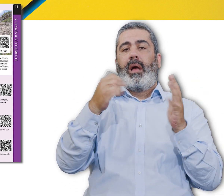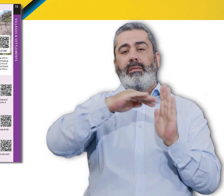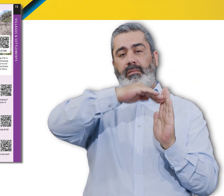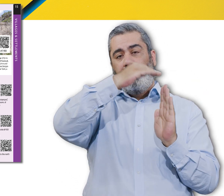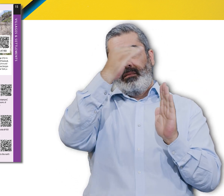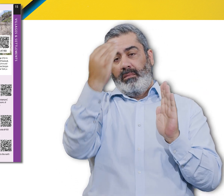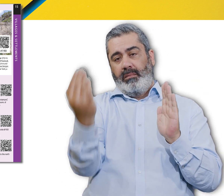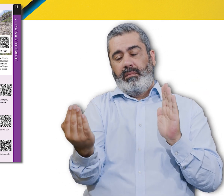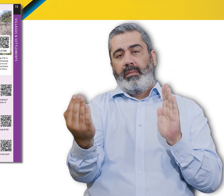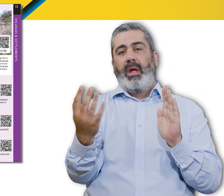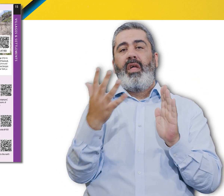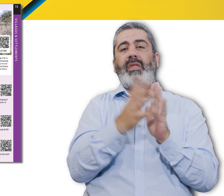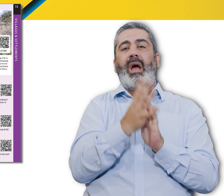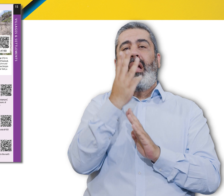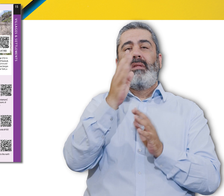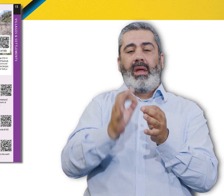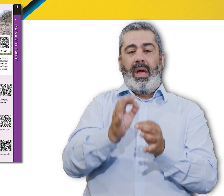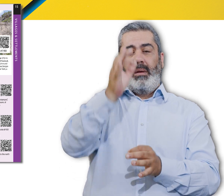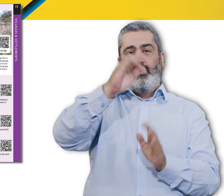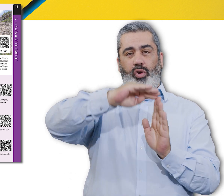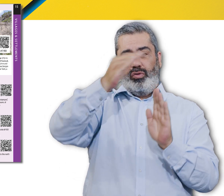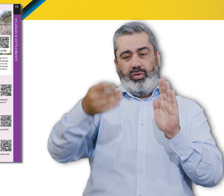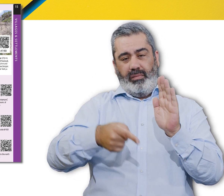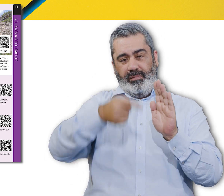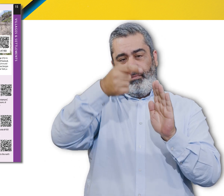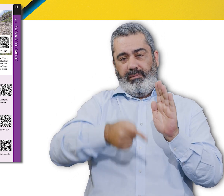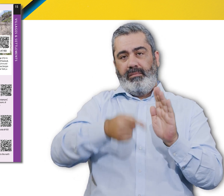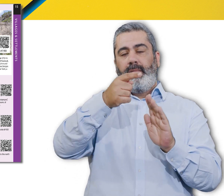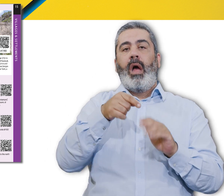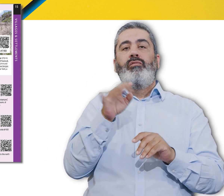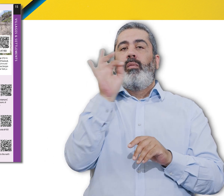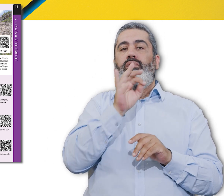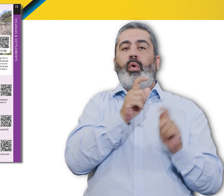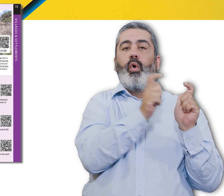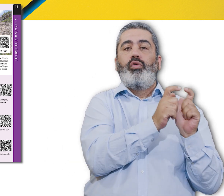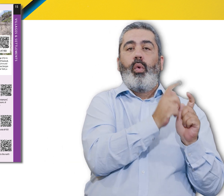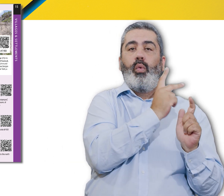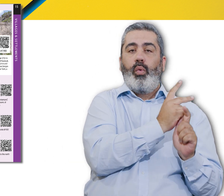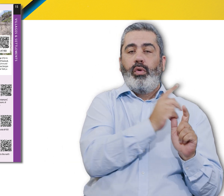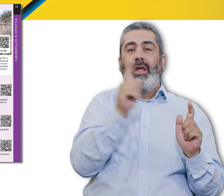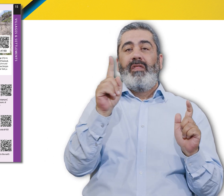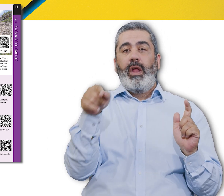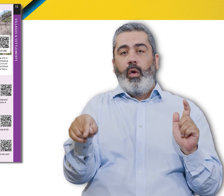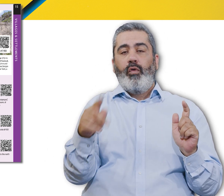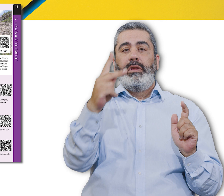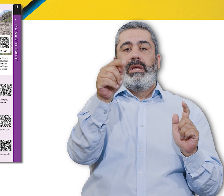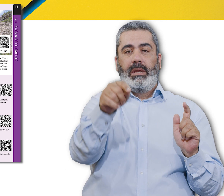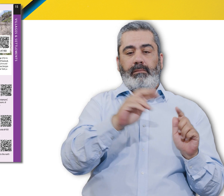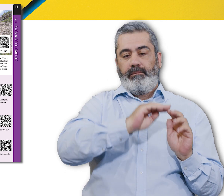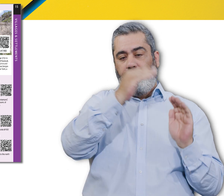and 13.3 m arch height, located between the villages of Kukuli, Dilifo and Kipoi. It was built